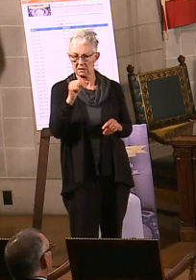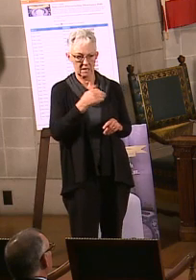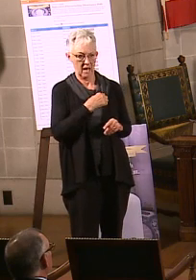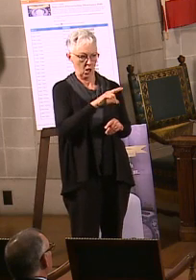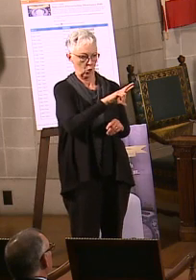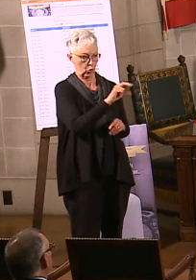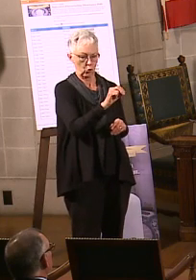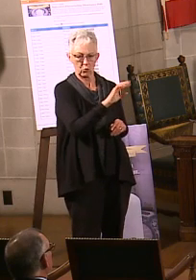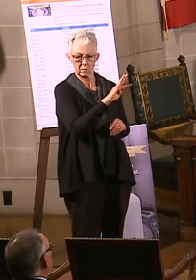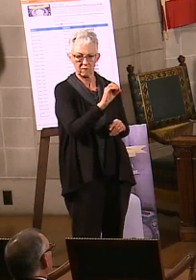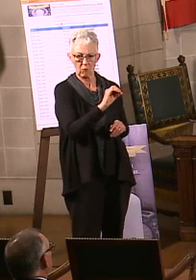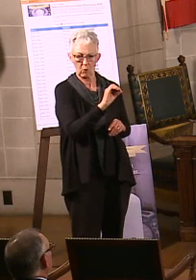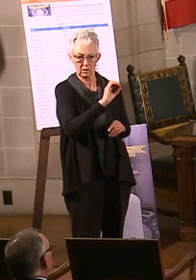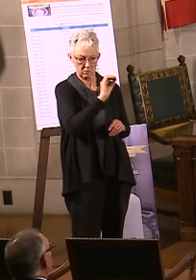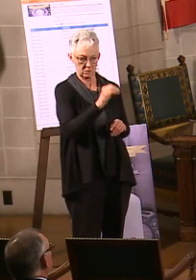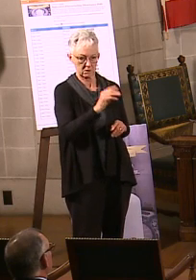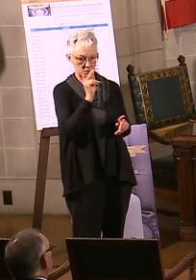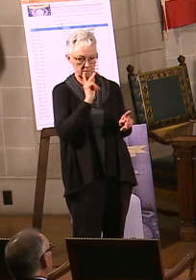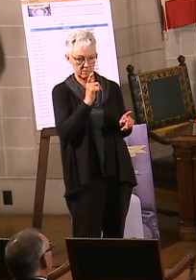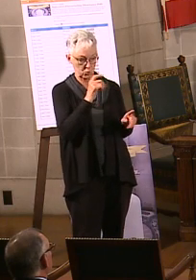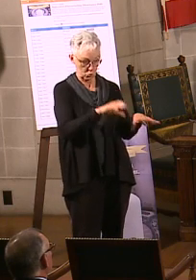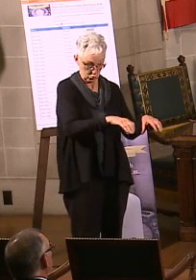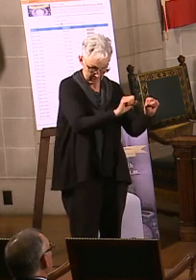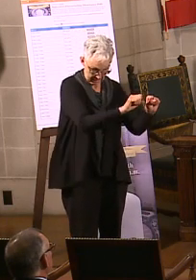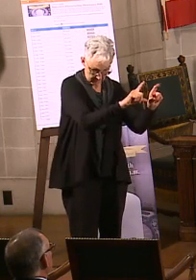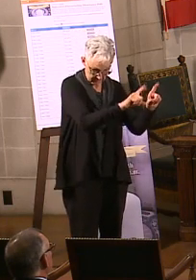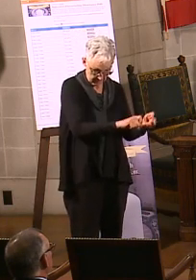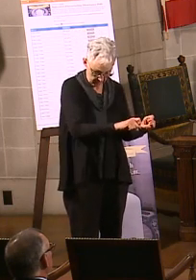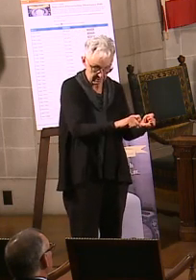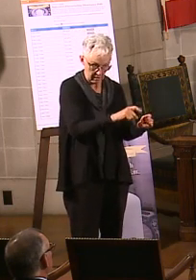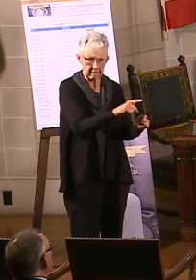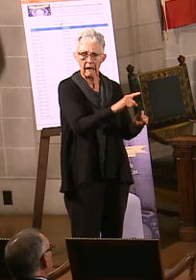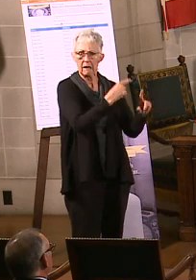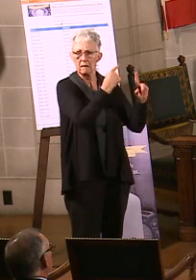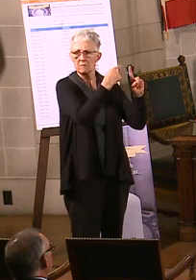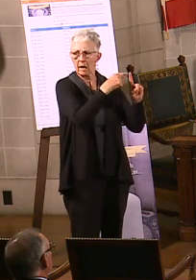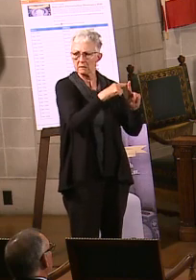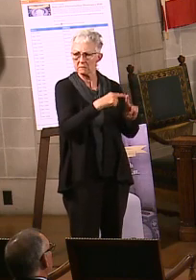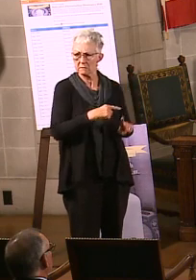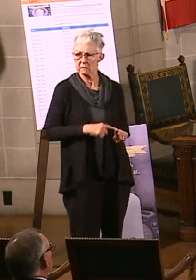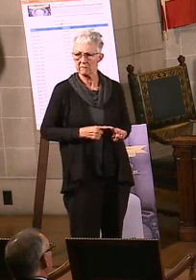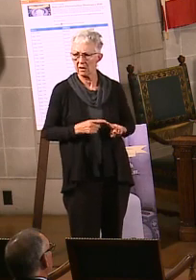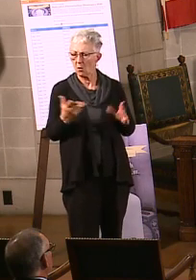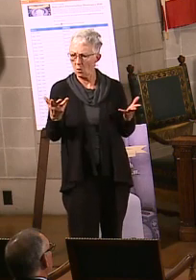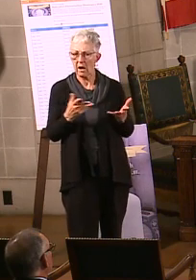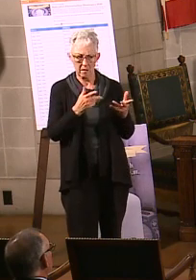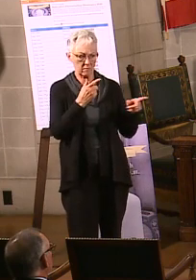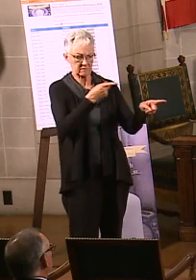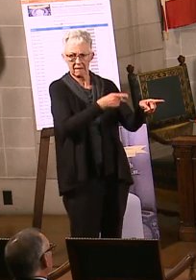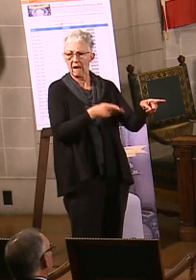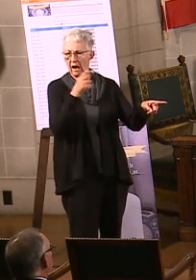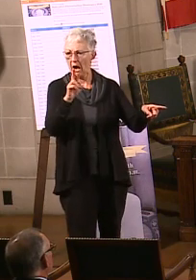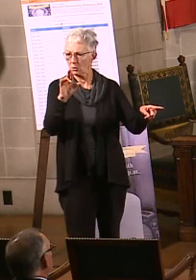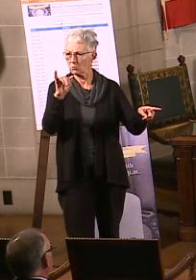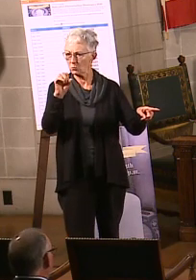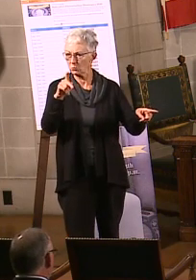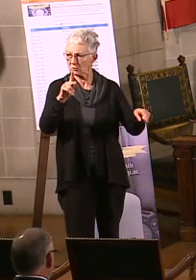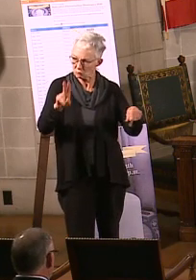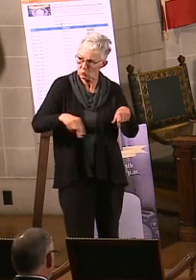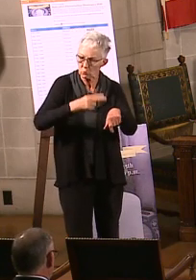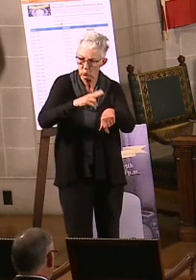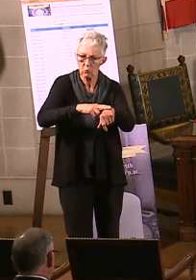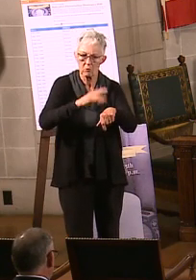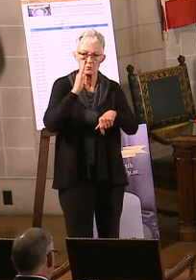people test positive. So you can change that variable based upon who you test. You can also change the number of cases that